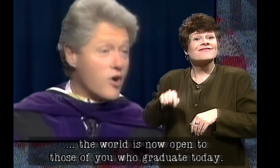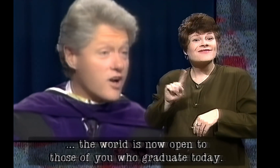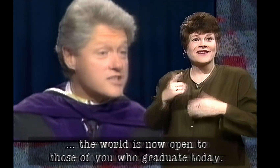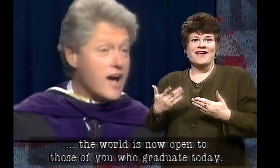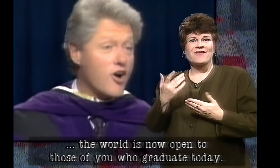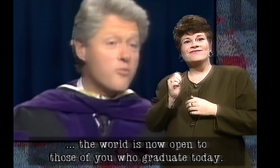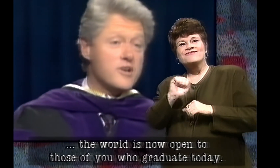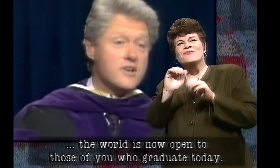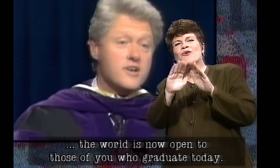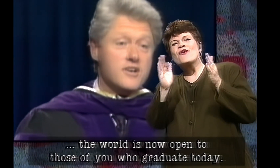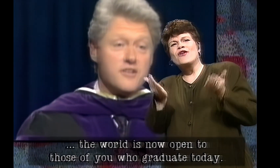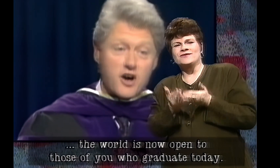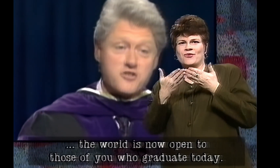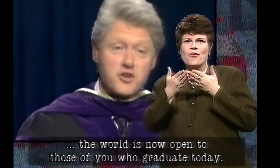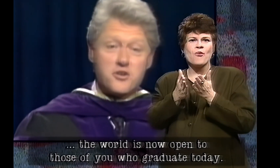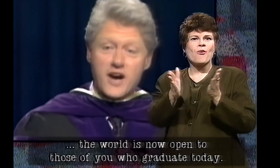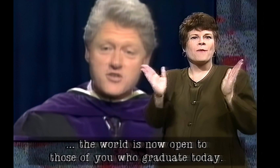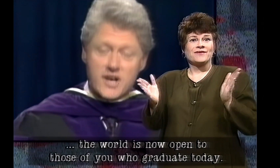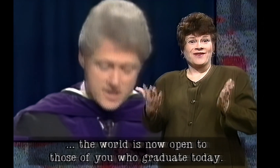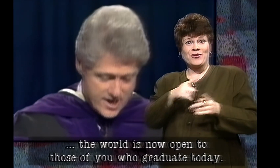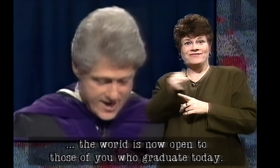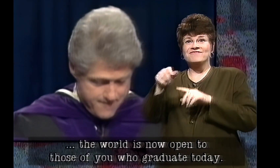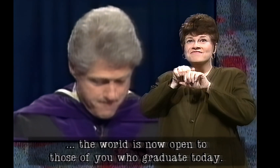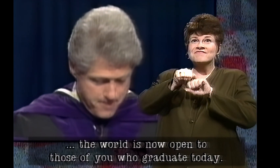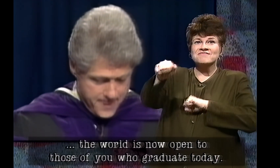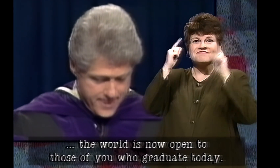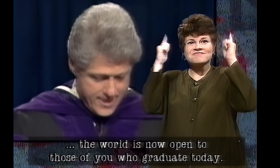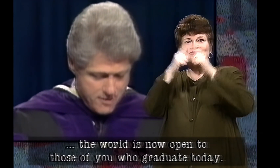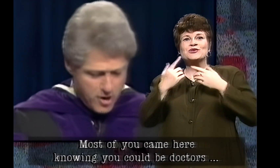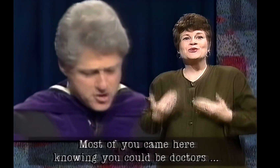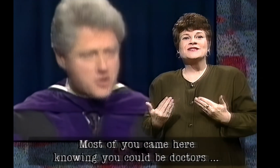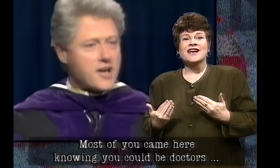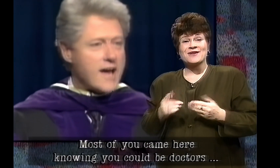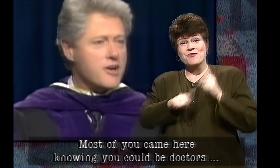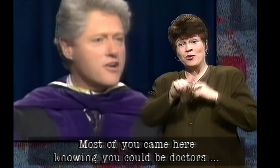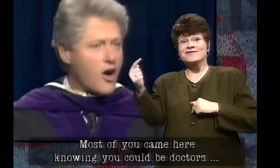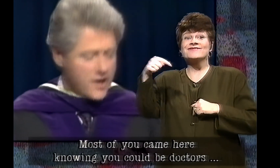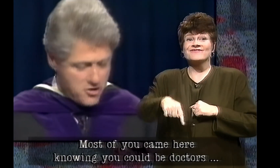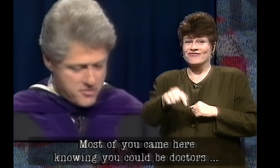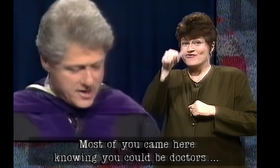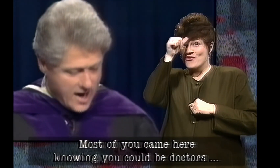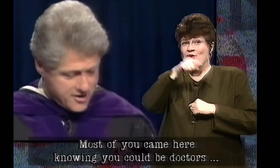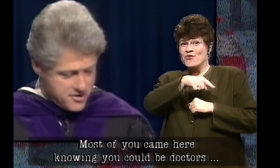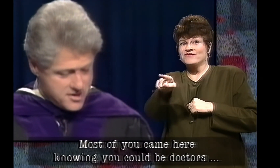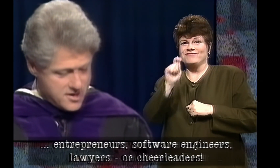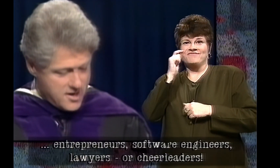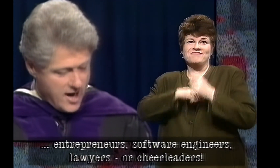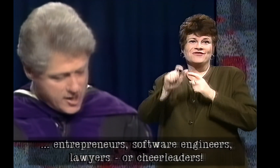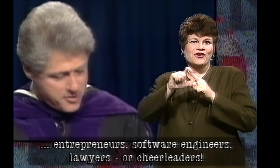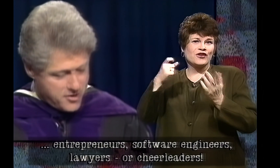the world is now open to those of you who graduate today. Most of you came here knowing you could be